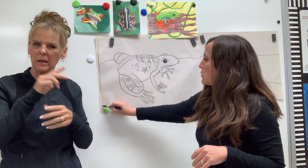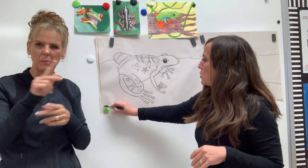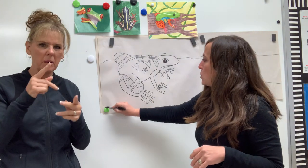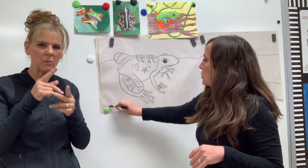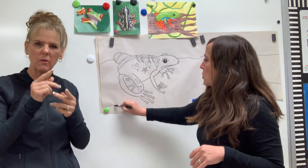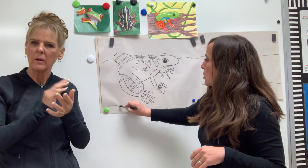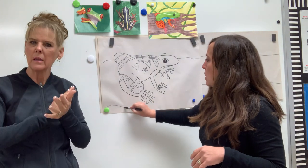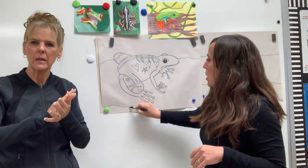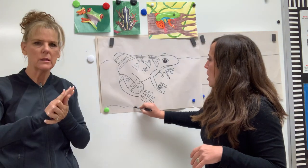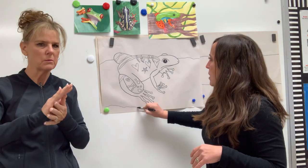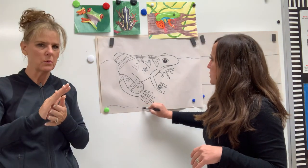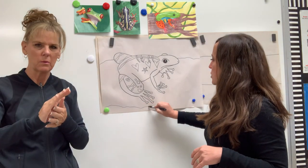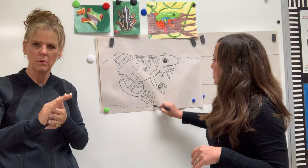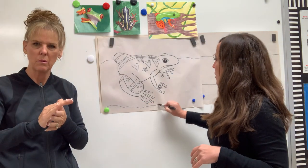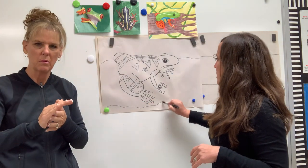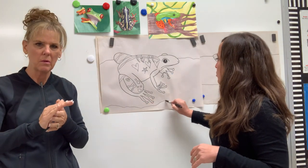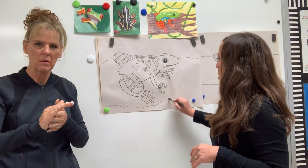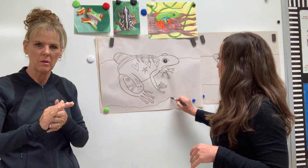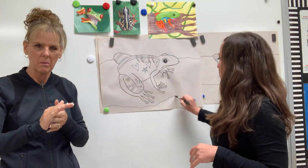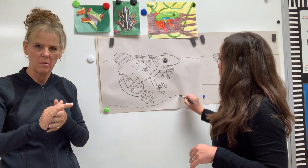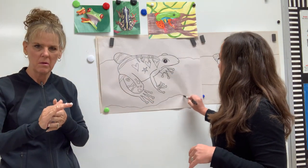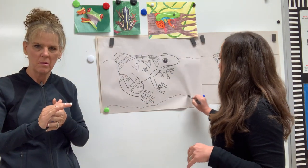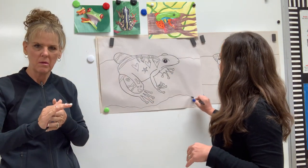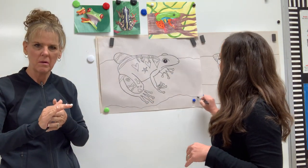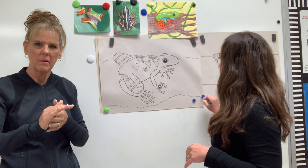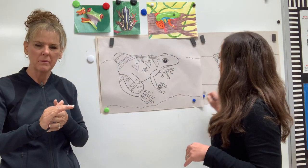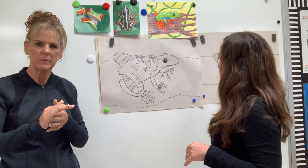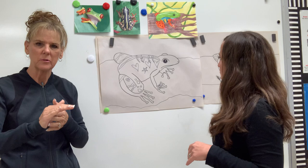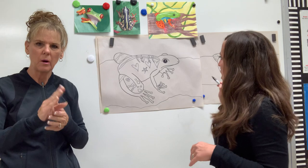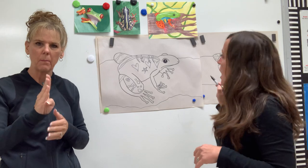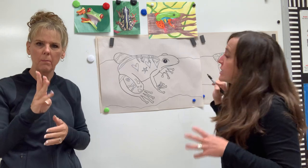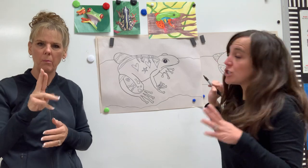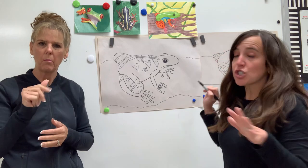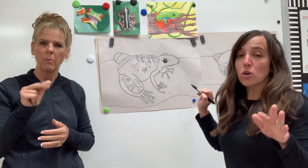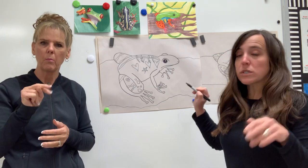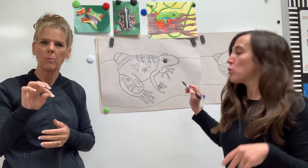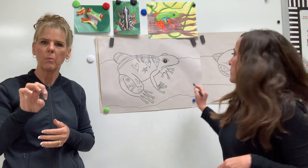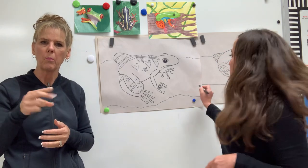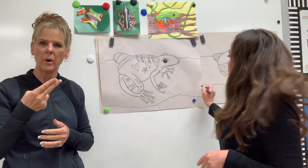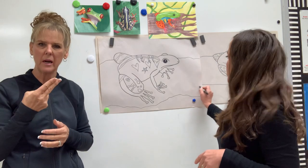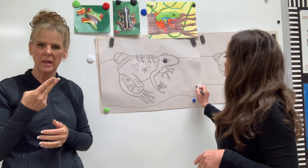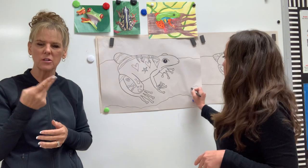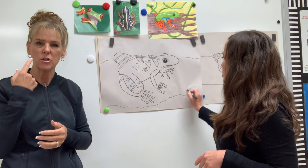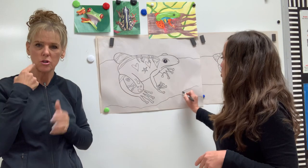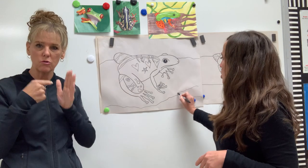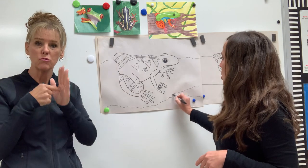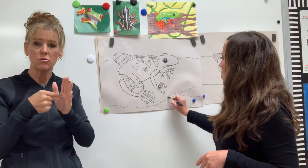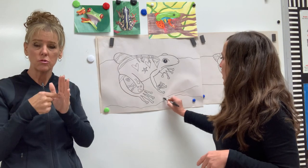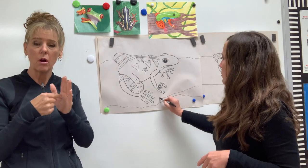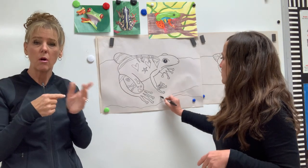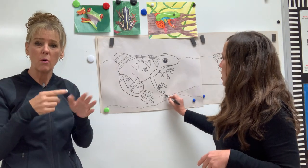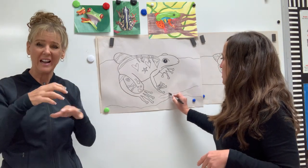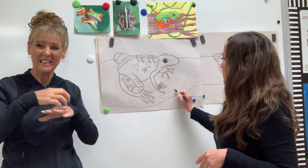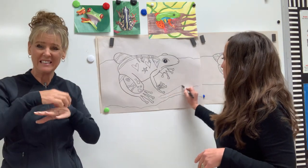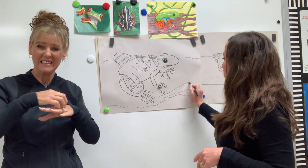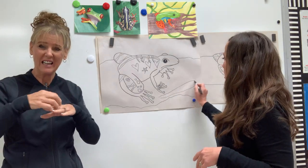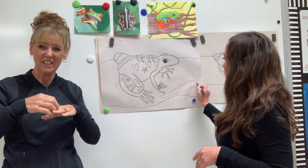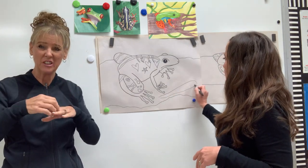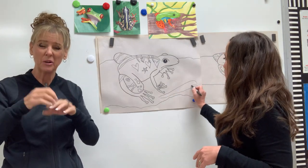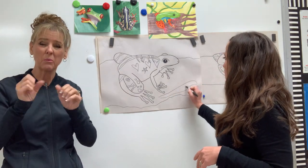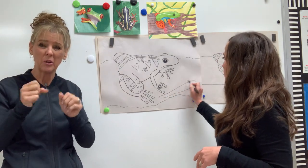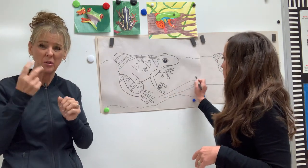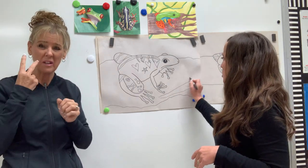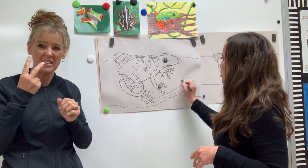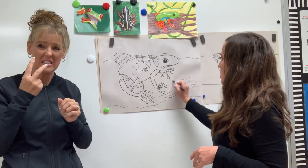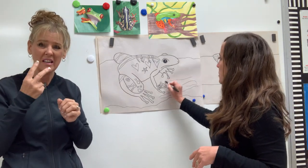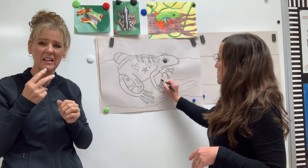perfectly smooth. I'm just gonna go ahead and draw a branch coming to show some more of that texture. I could show, like we've talked about a